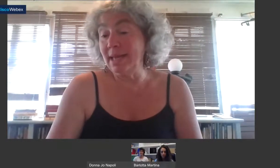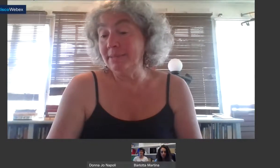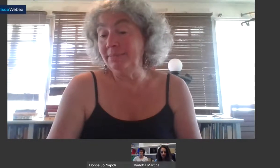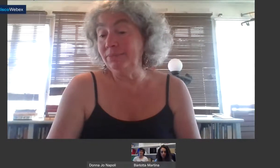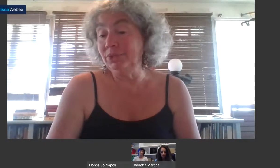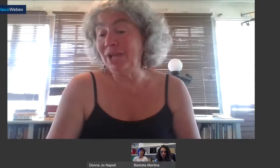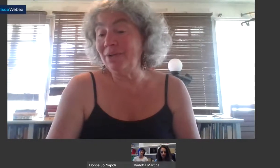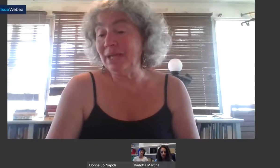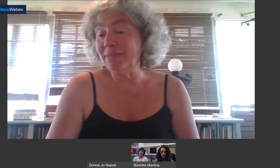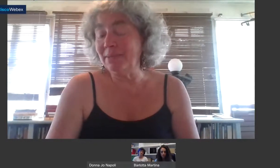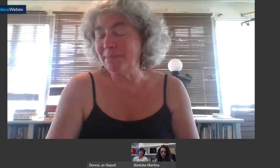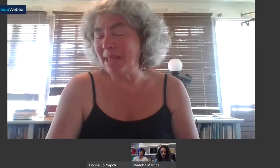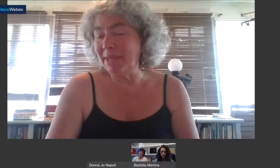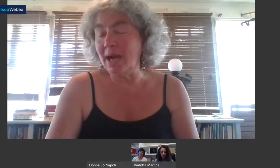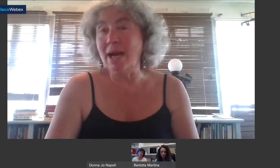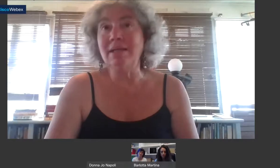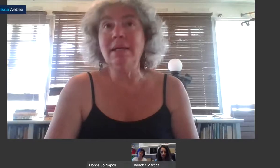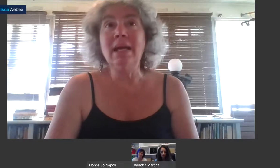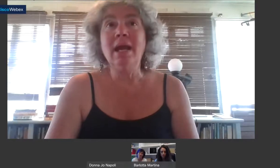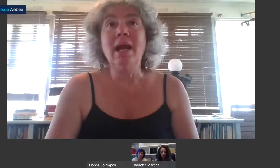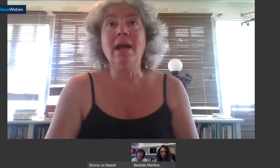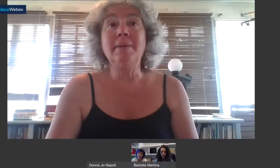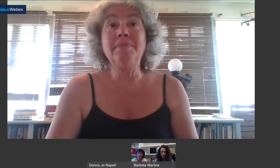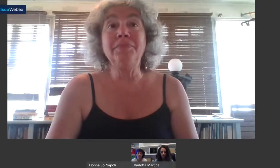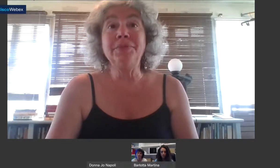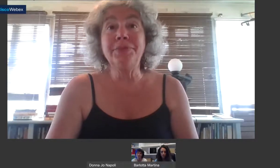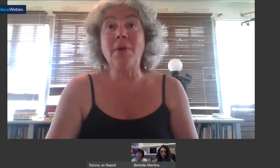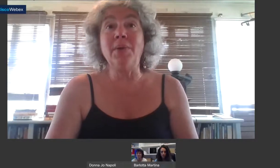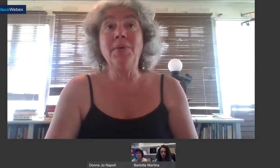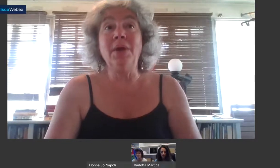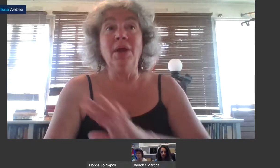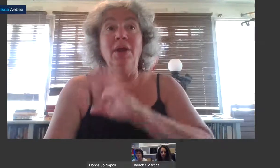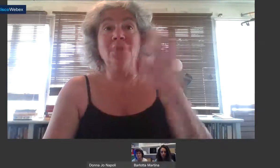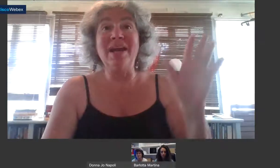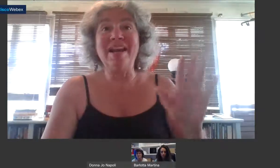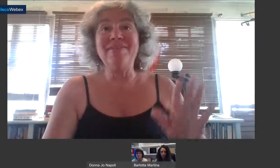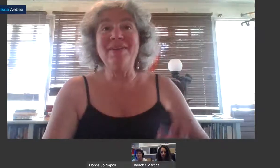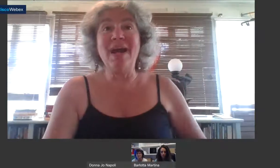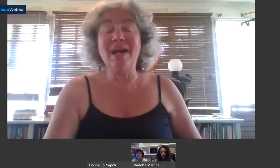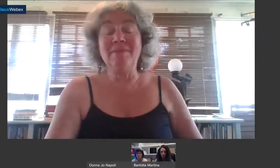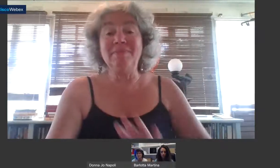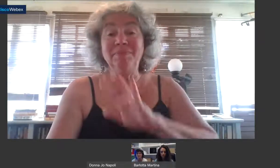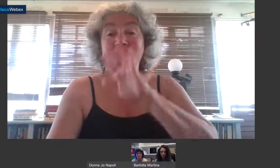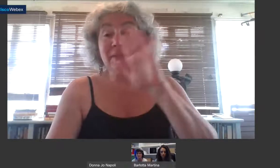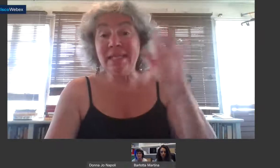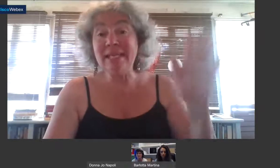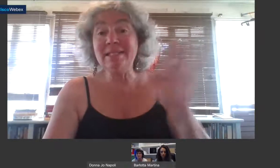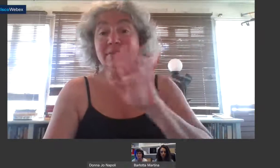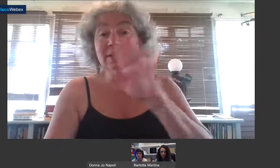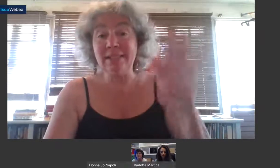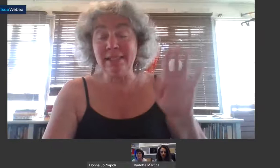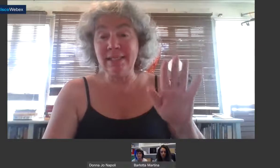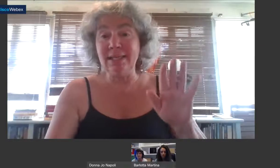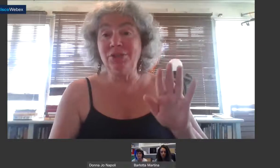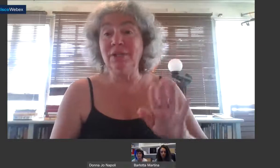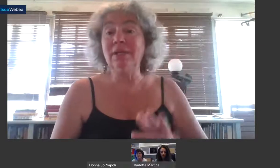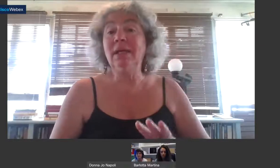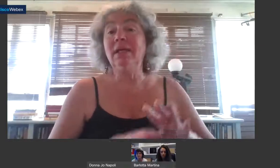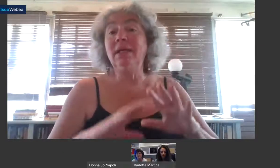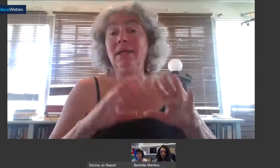again, shouting, but maybe not. So whatever, ease of articulation